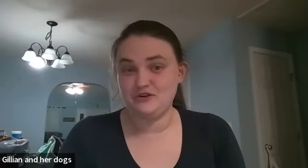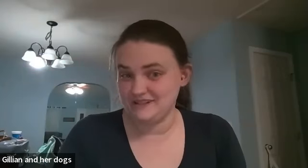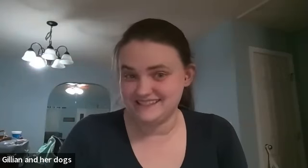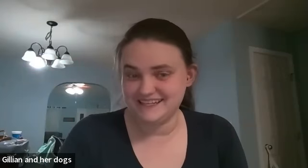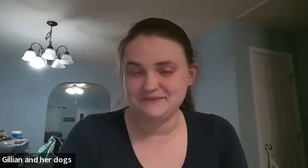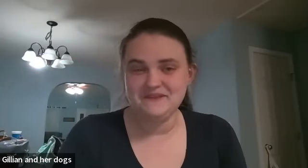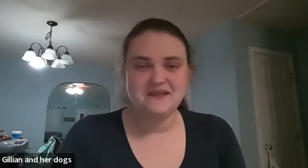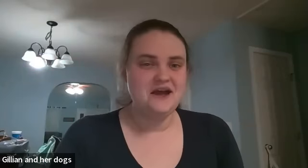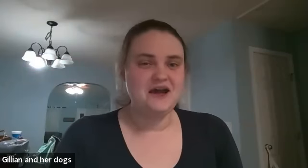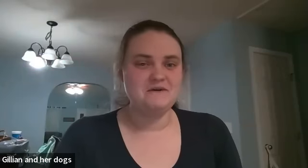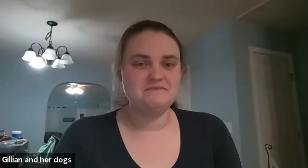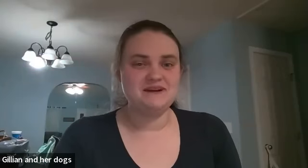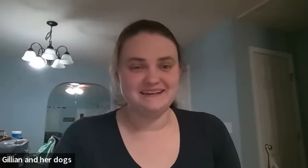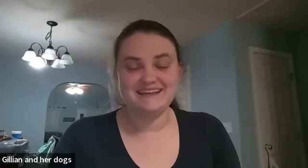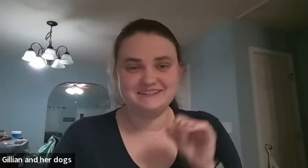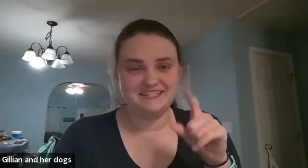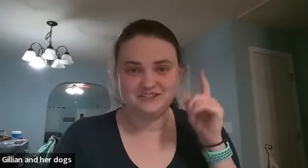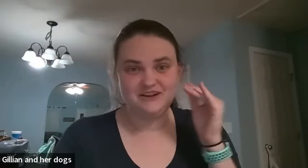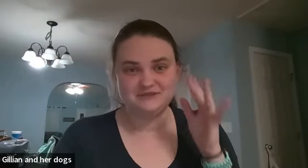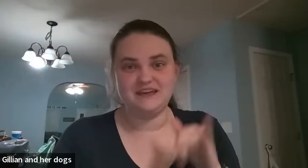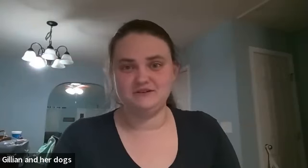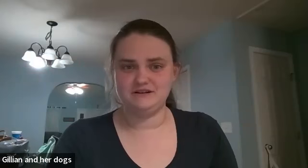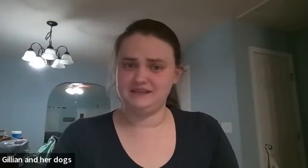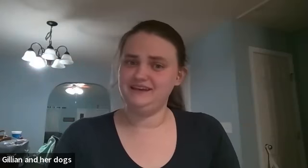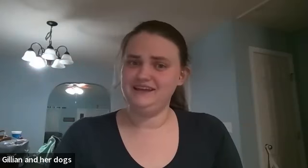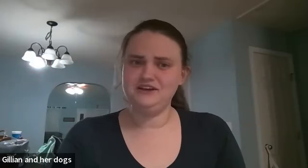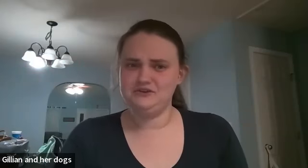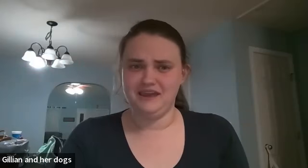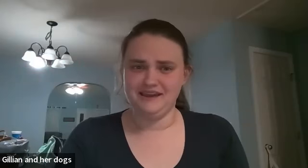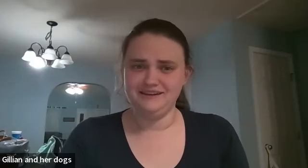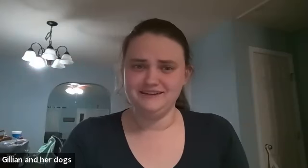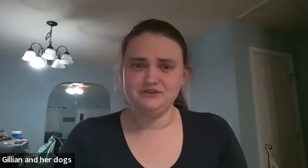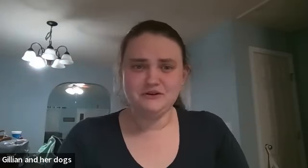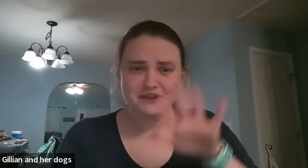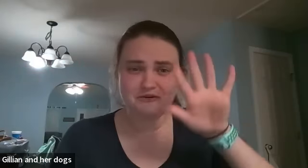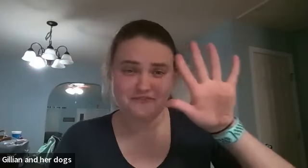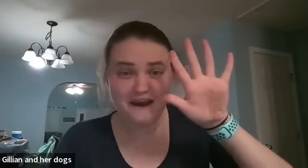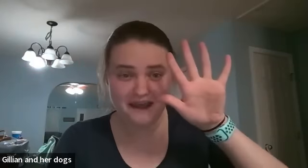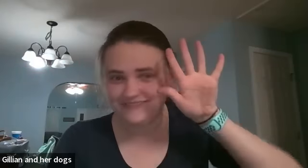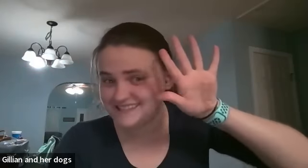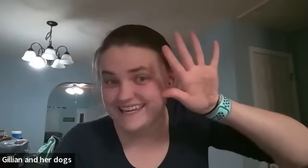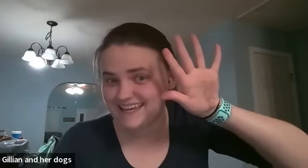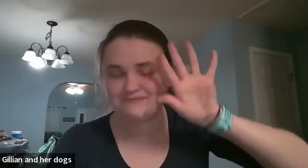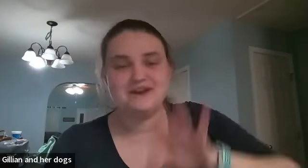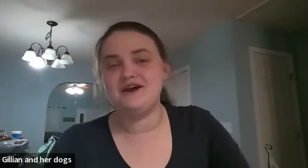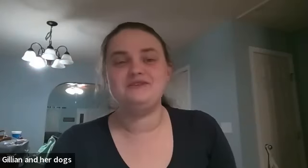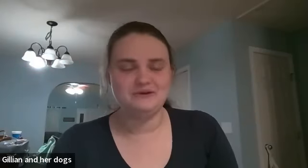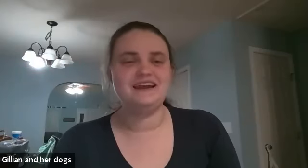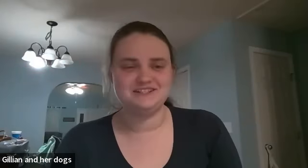coolest thing. My ASL teacher taught us with that too. And I was like, no, you can't. You can only go to 5. That's it. But no, you can actually